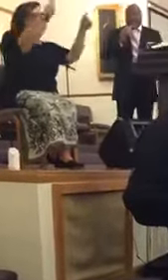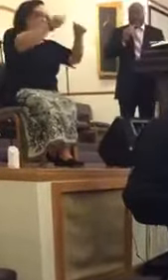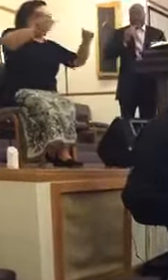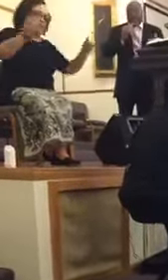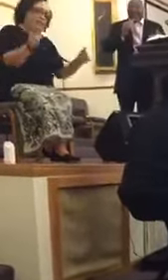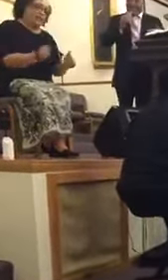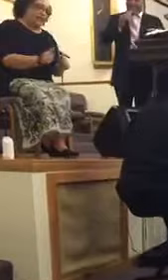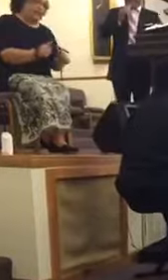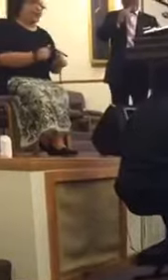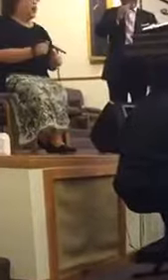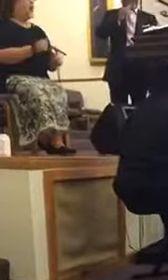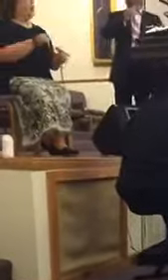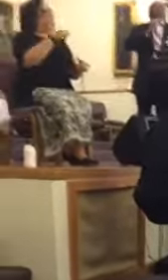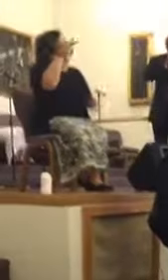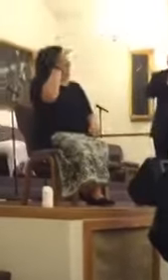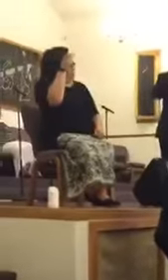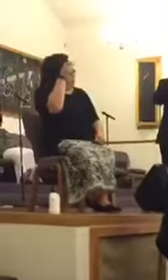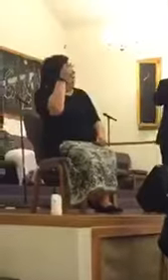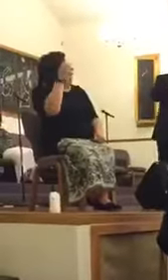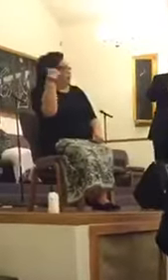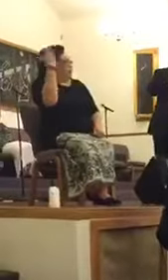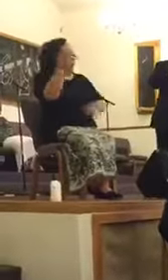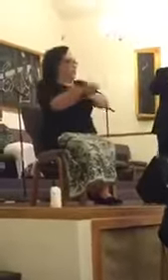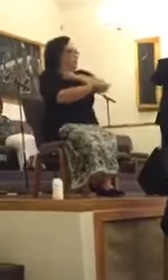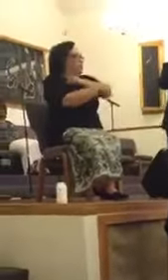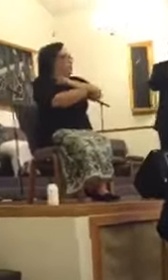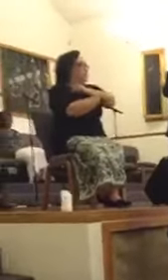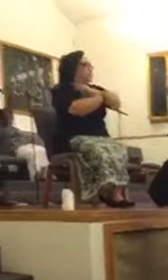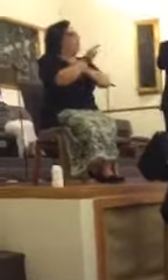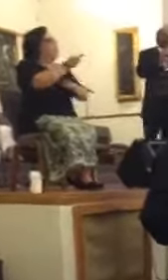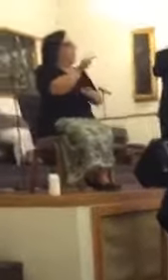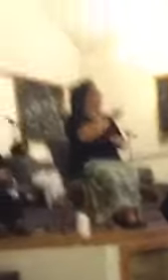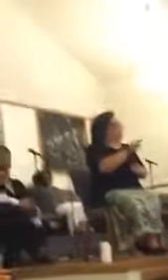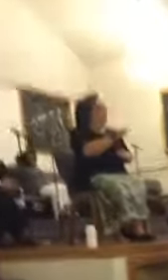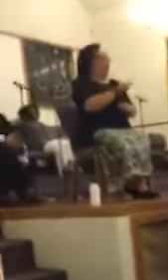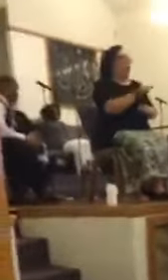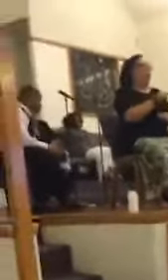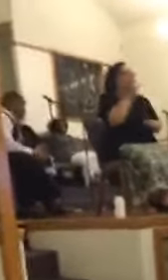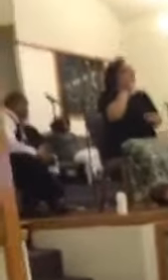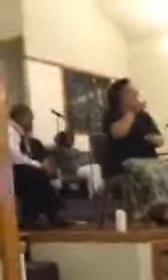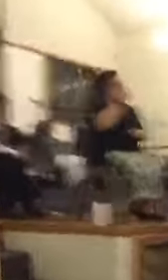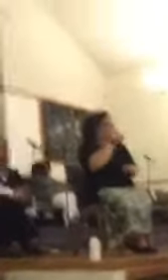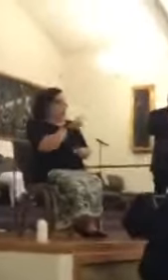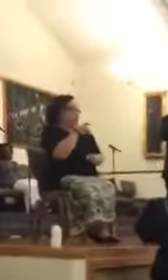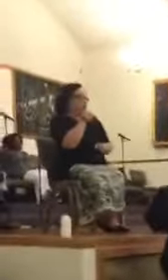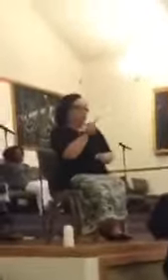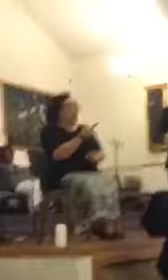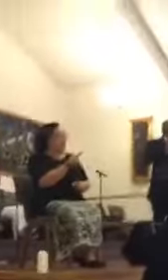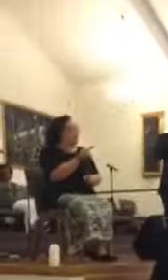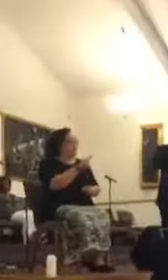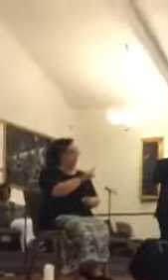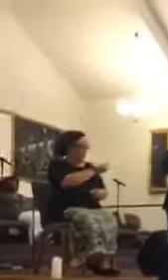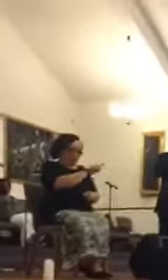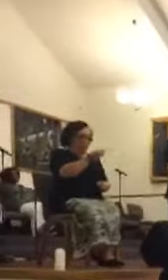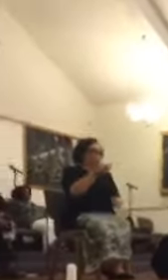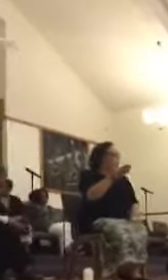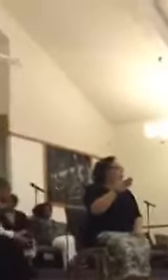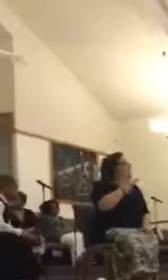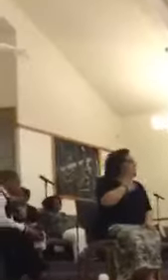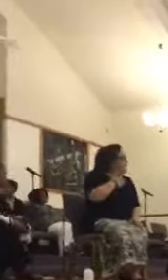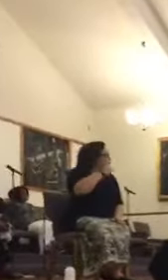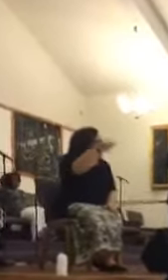tip you. But you gotta tell that silver and gold gleam, my God, I got a